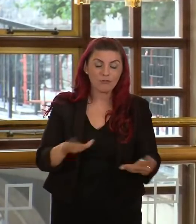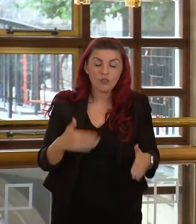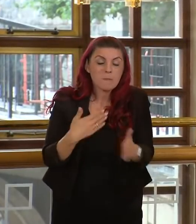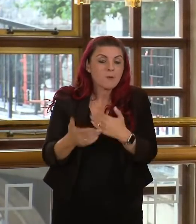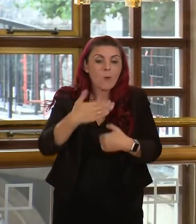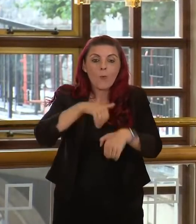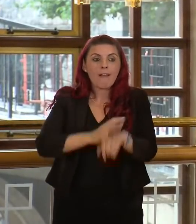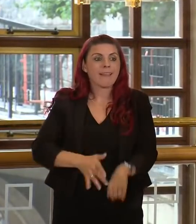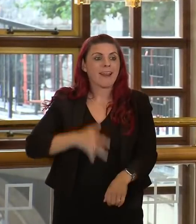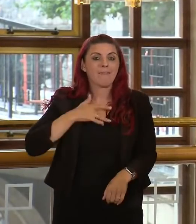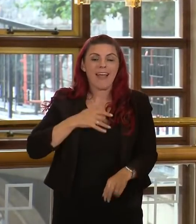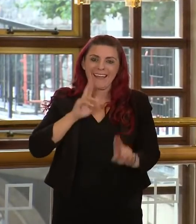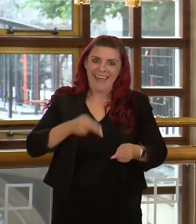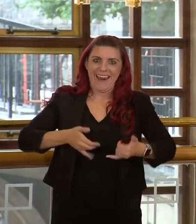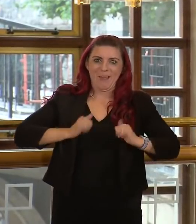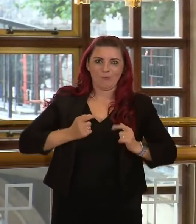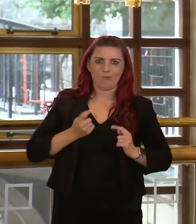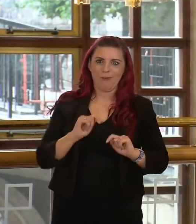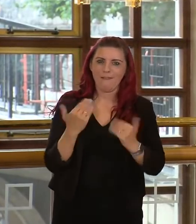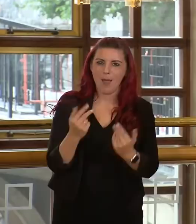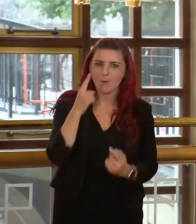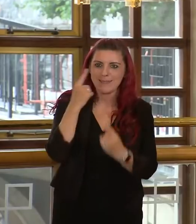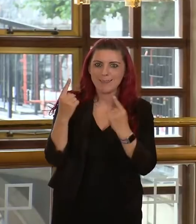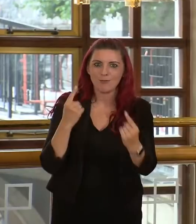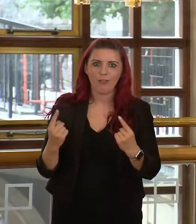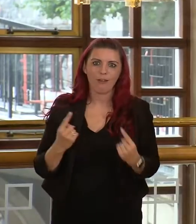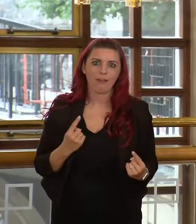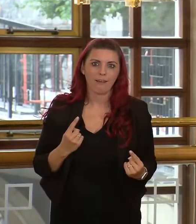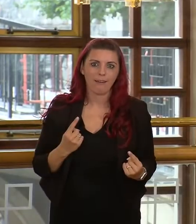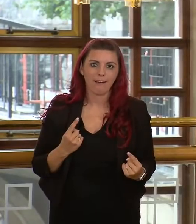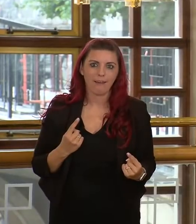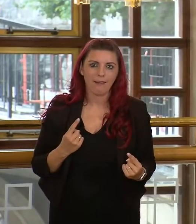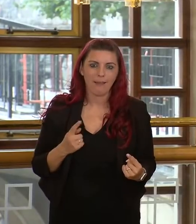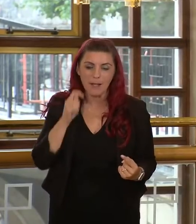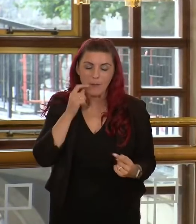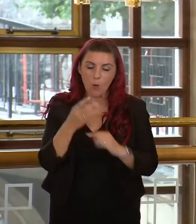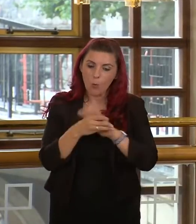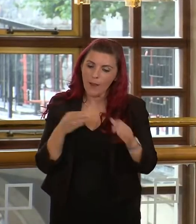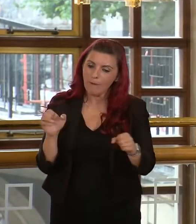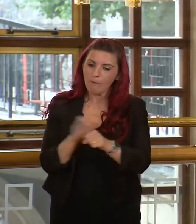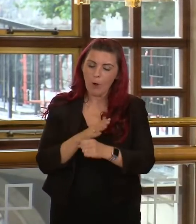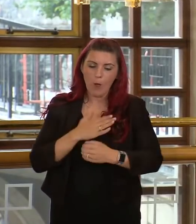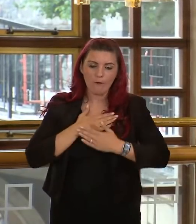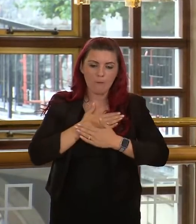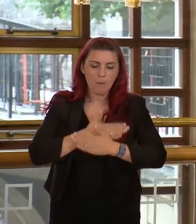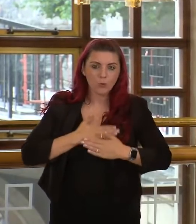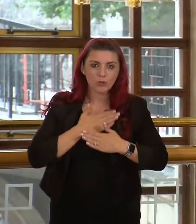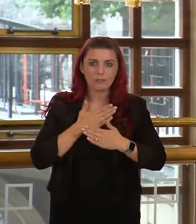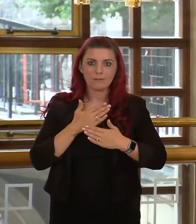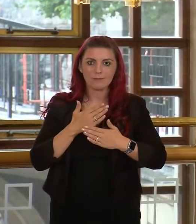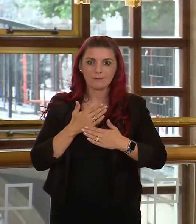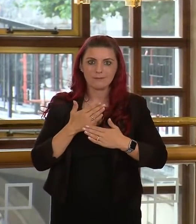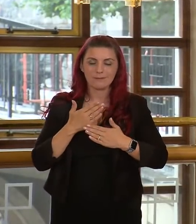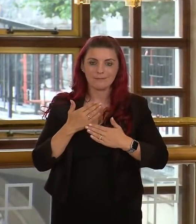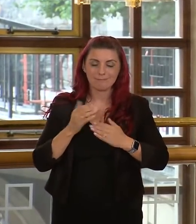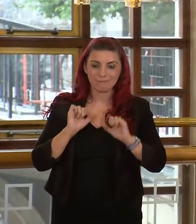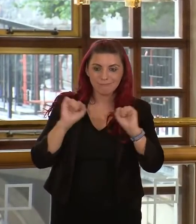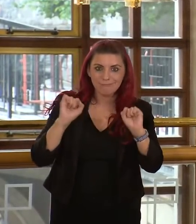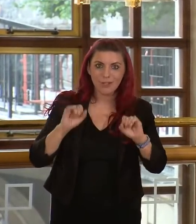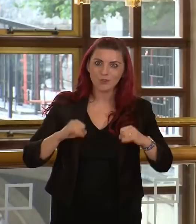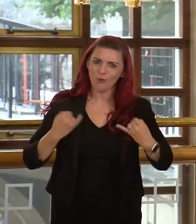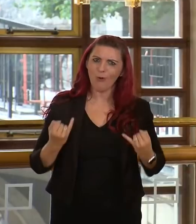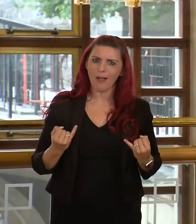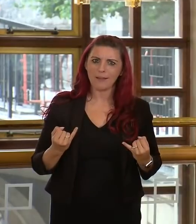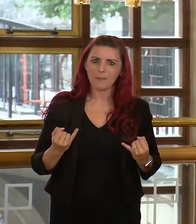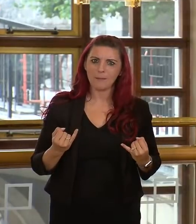live in this country. It's going to be a week of immense emotion, immense support and immense joy. Our restaurants can